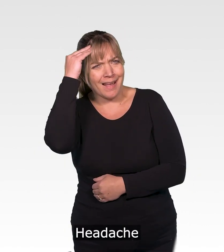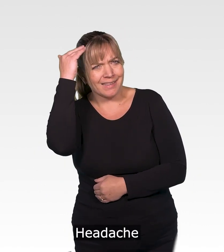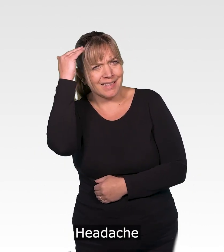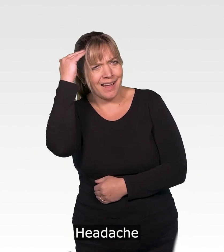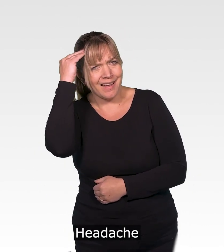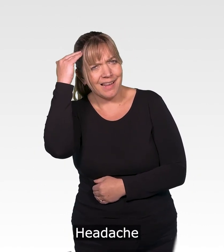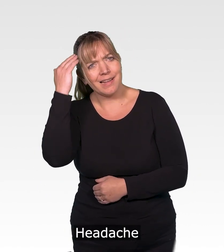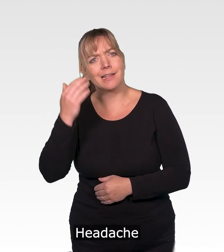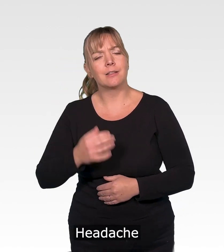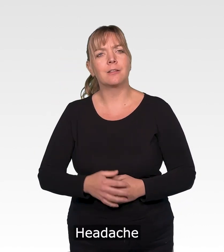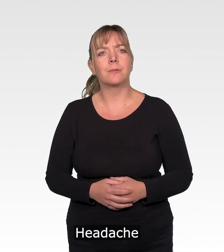headache.